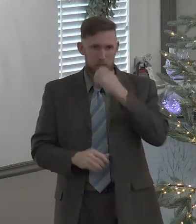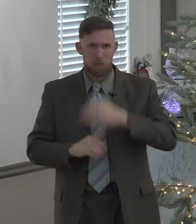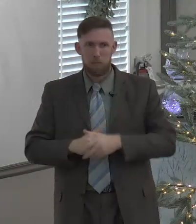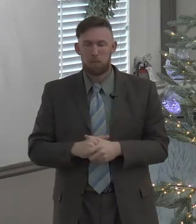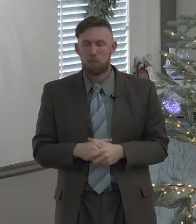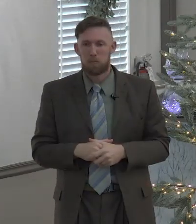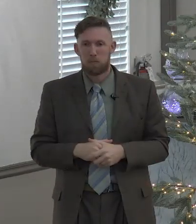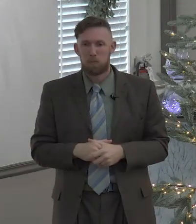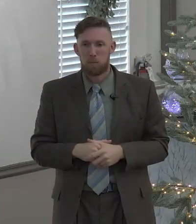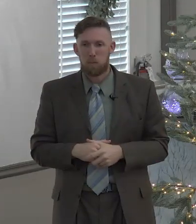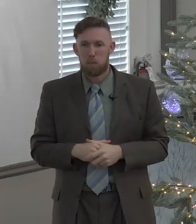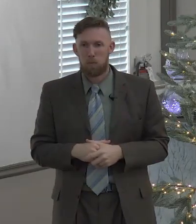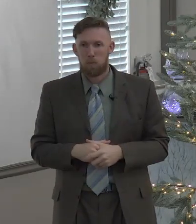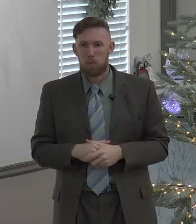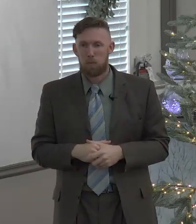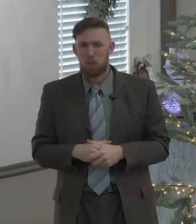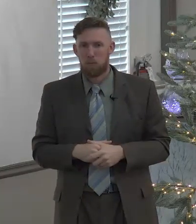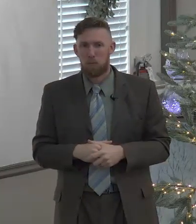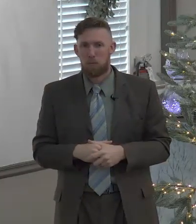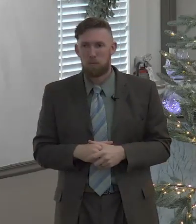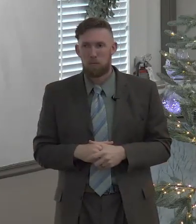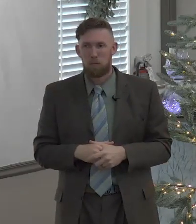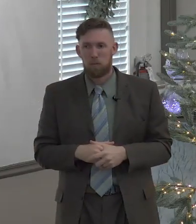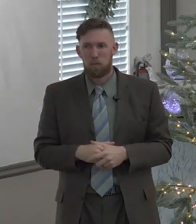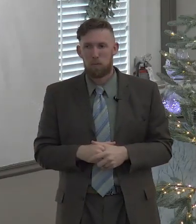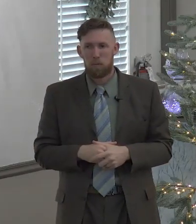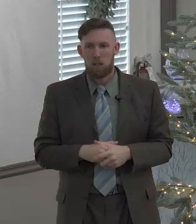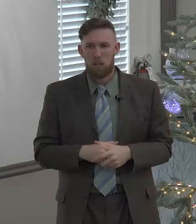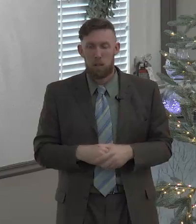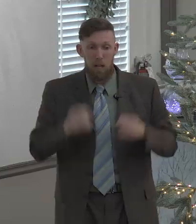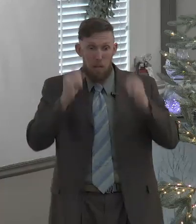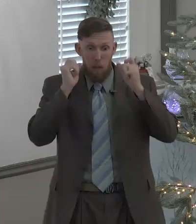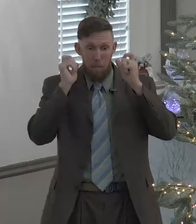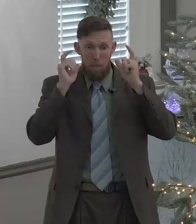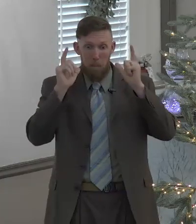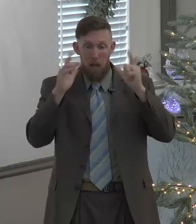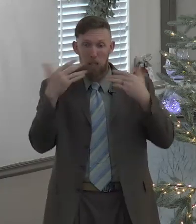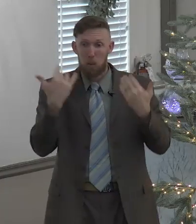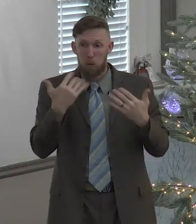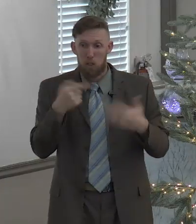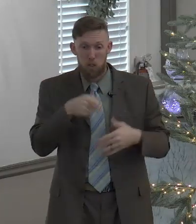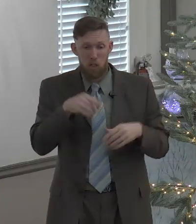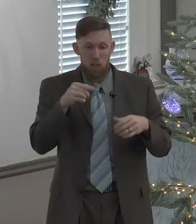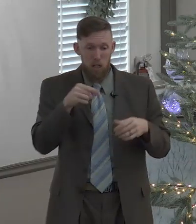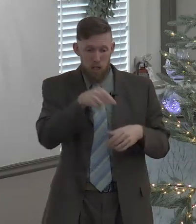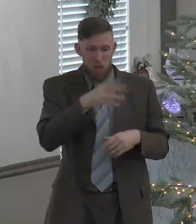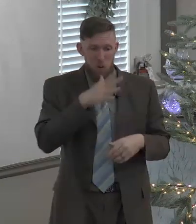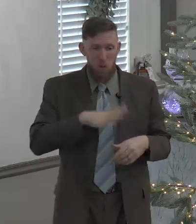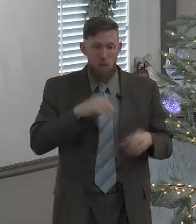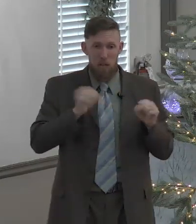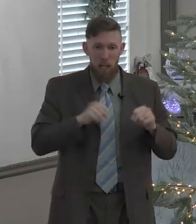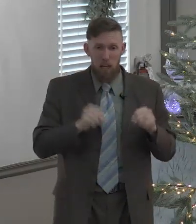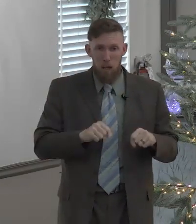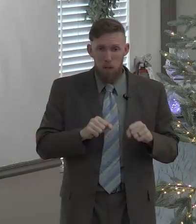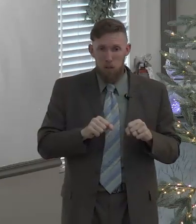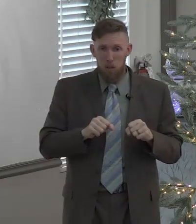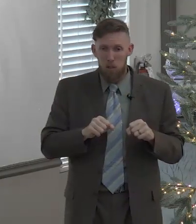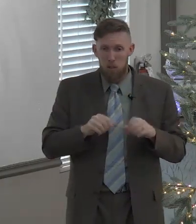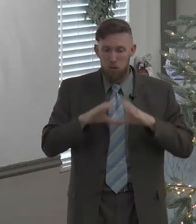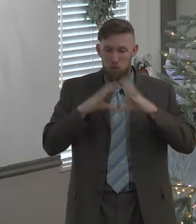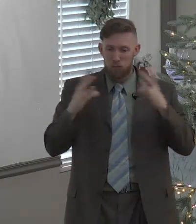The very fact that she could sneak in with the crowd and not have somebody, get out of here, what are you doing in